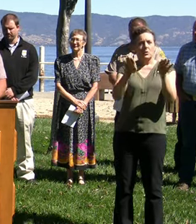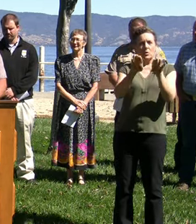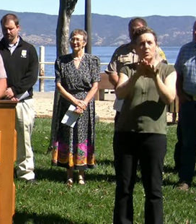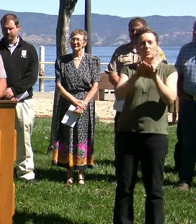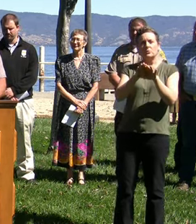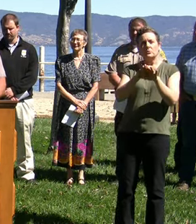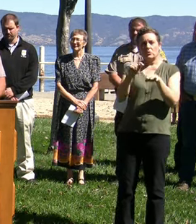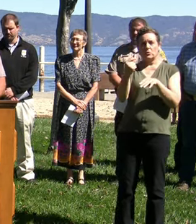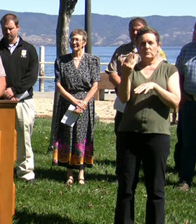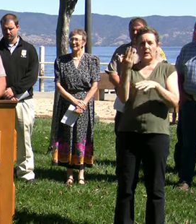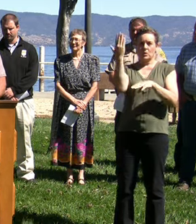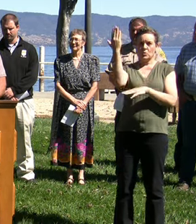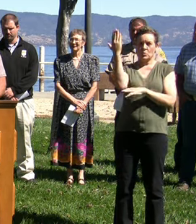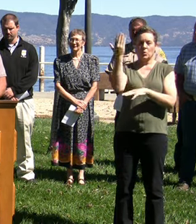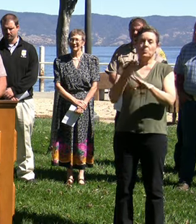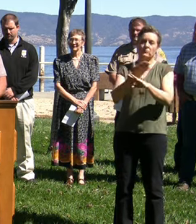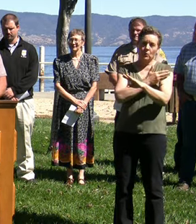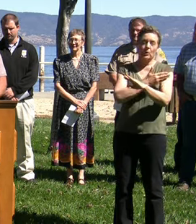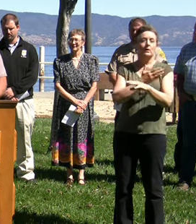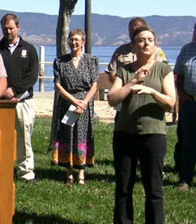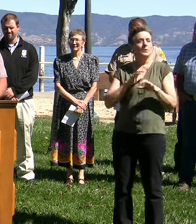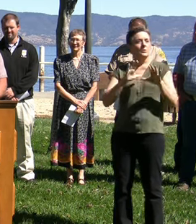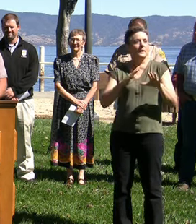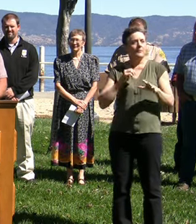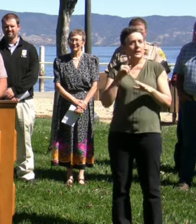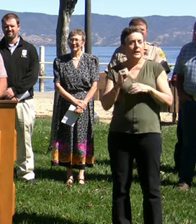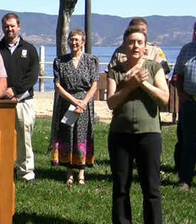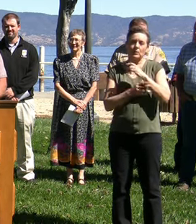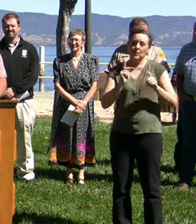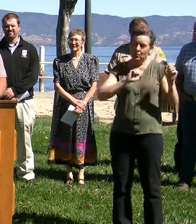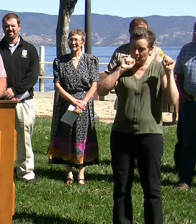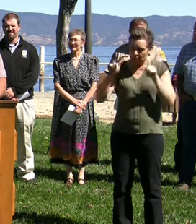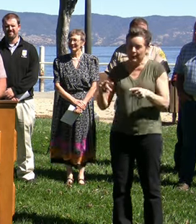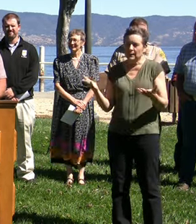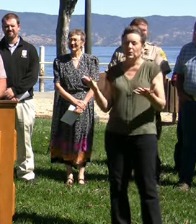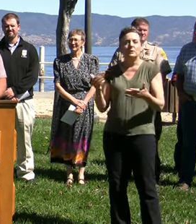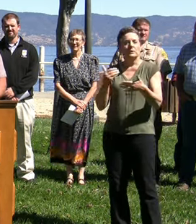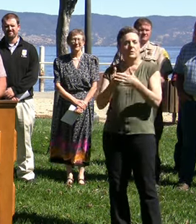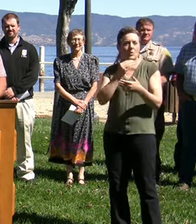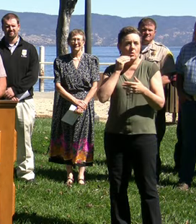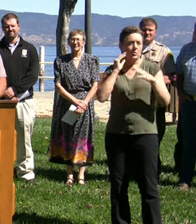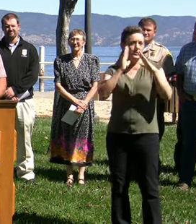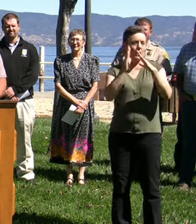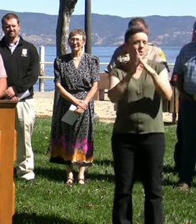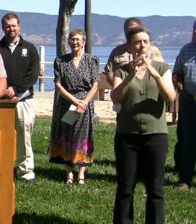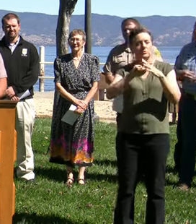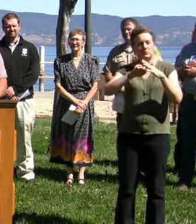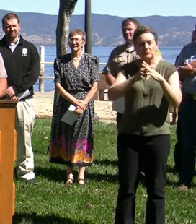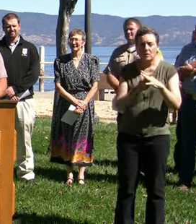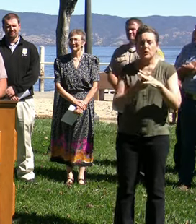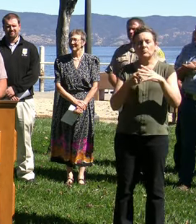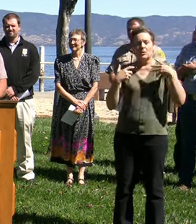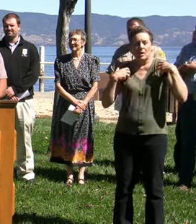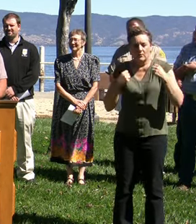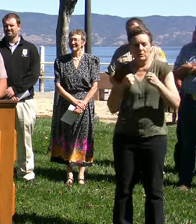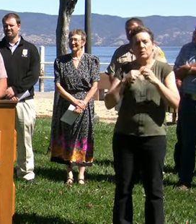than noon on Thursday. It'll be great to have Lake County residents back in Lake County near their hometown communities to start the recovery and healing